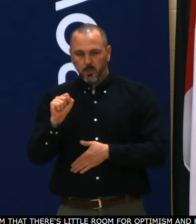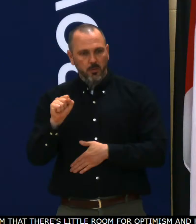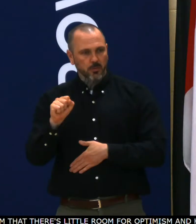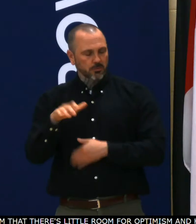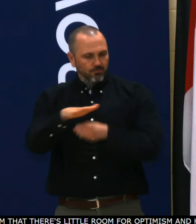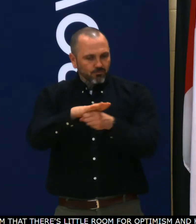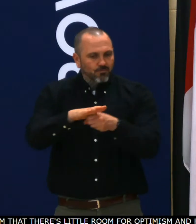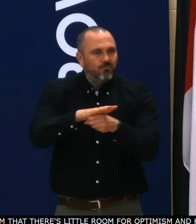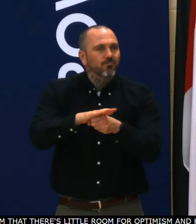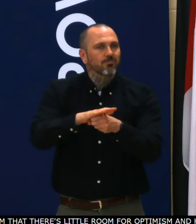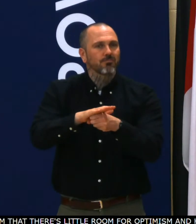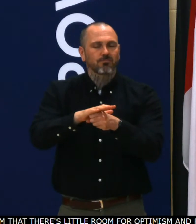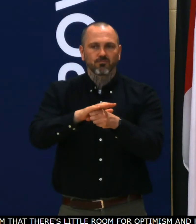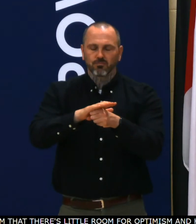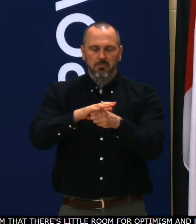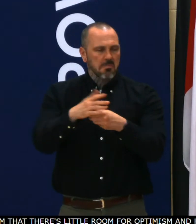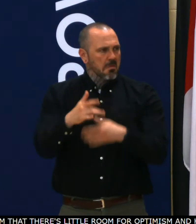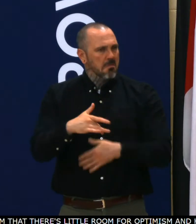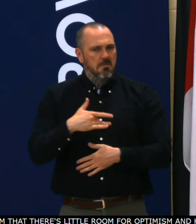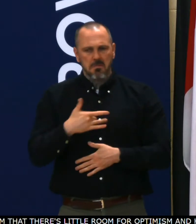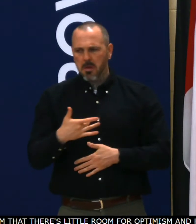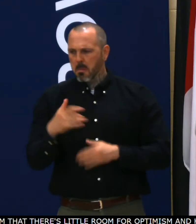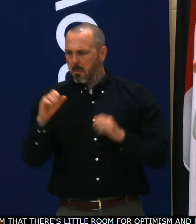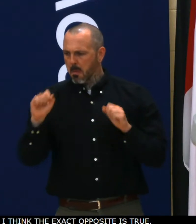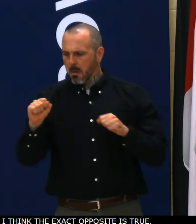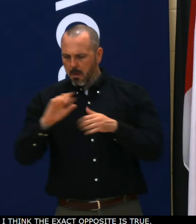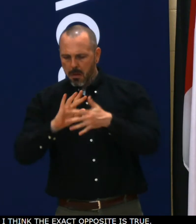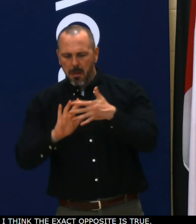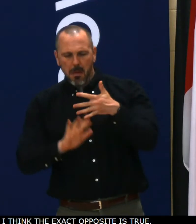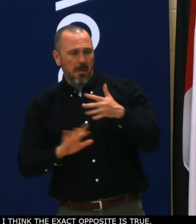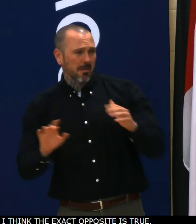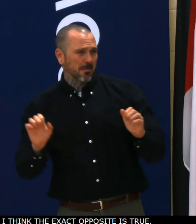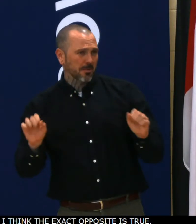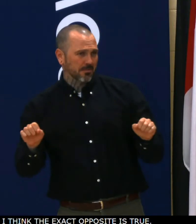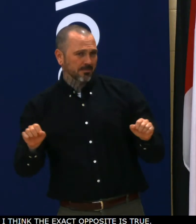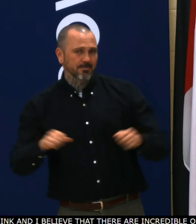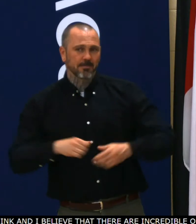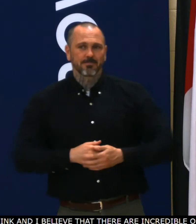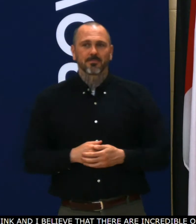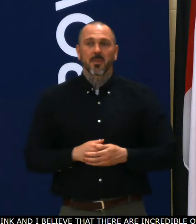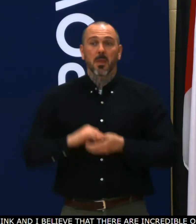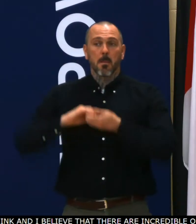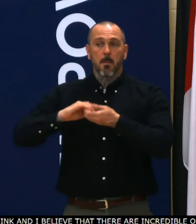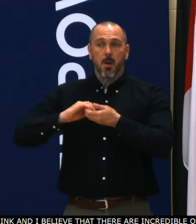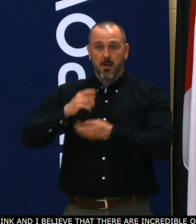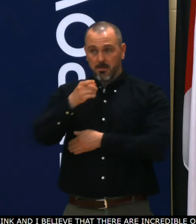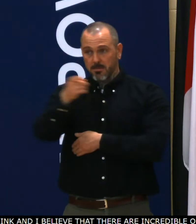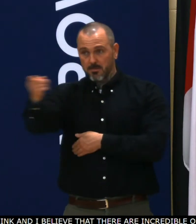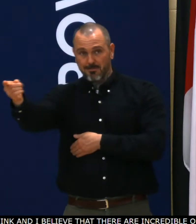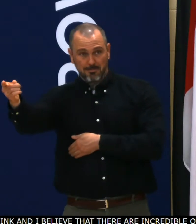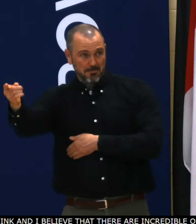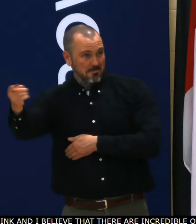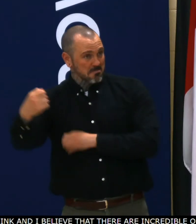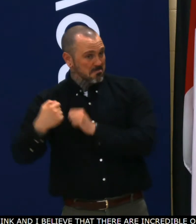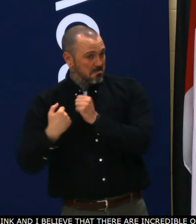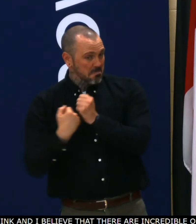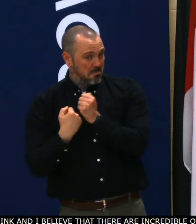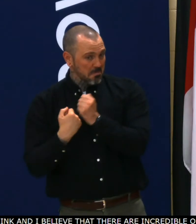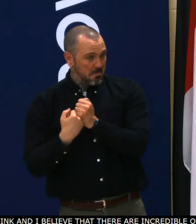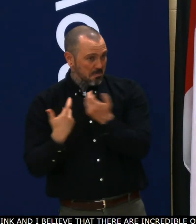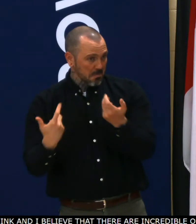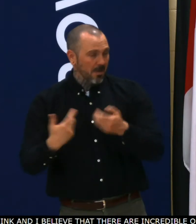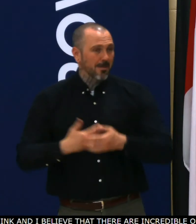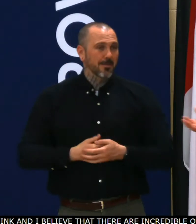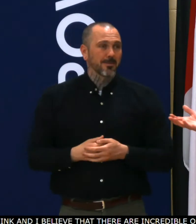province. You know, some of our local partners were announced today, and in this job as president, I get to work